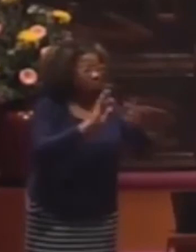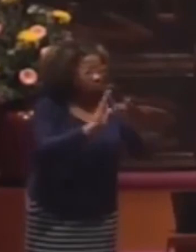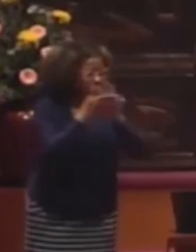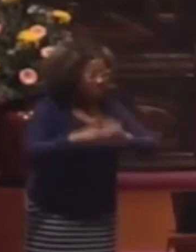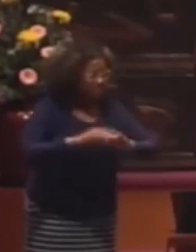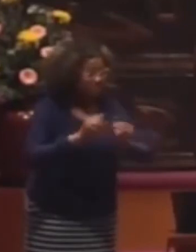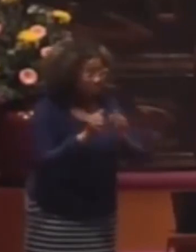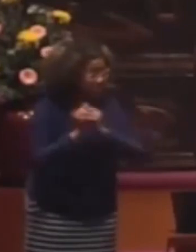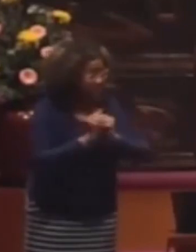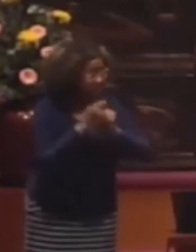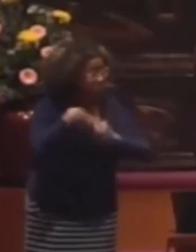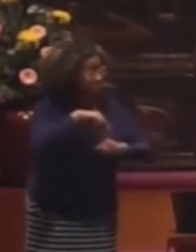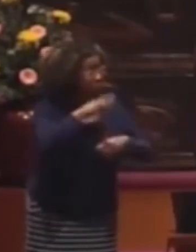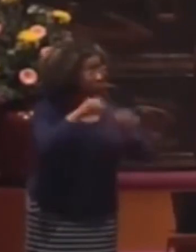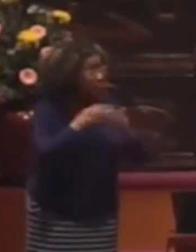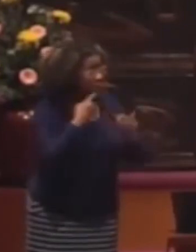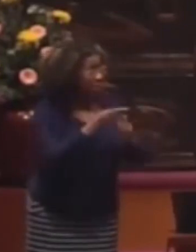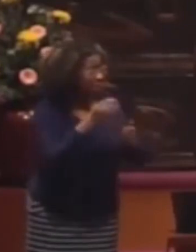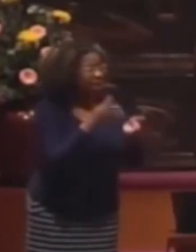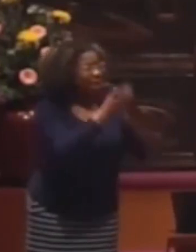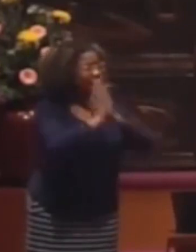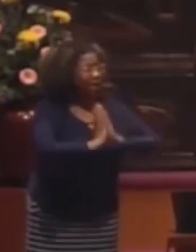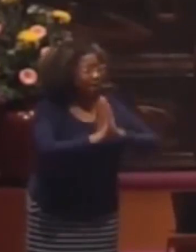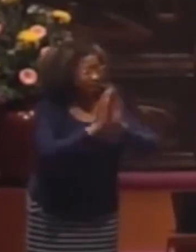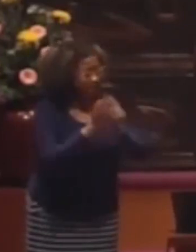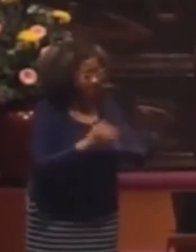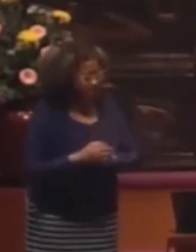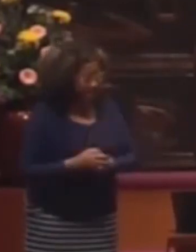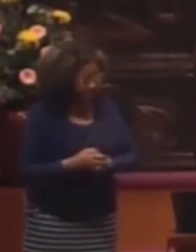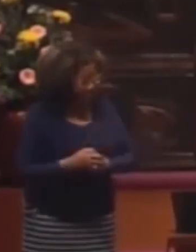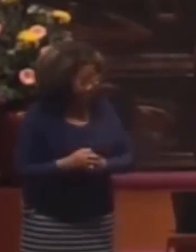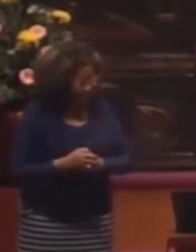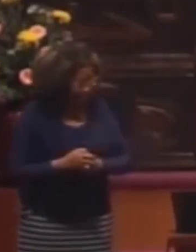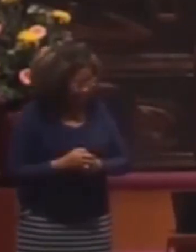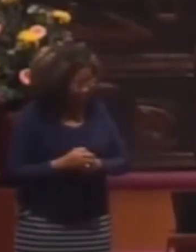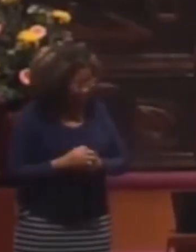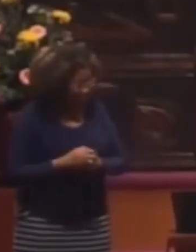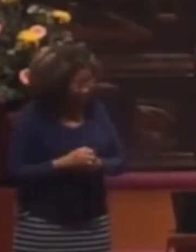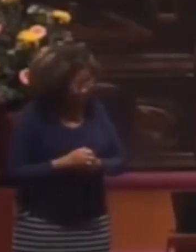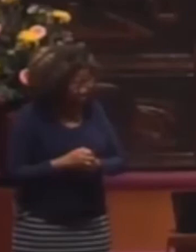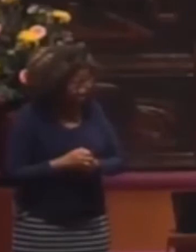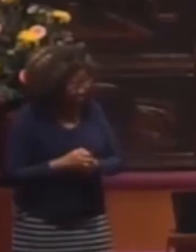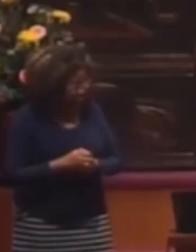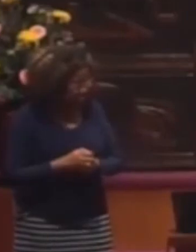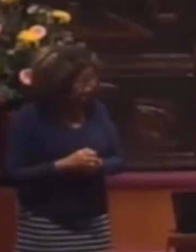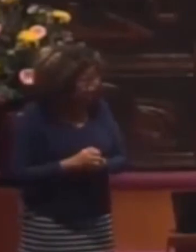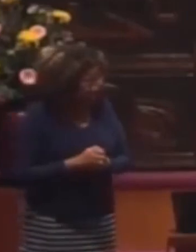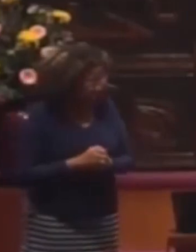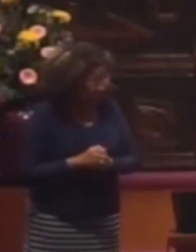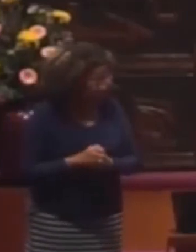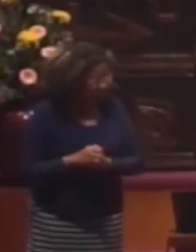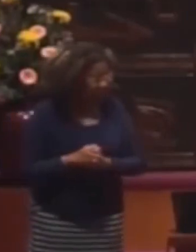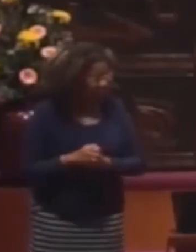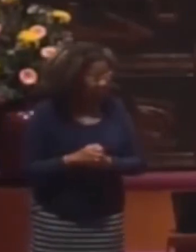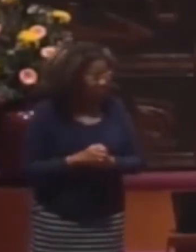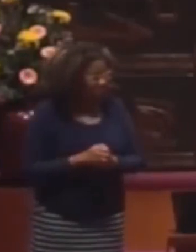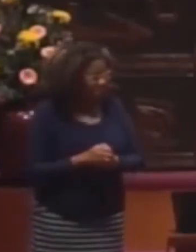all say, Baruch Ata Adonai Eloheinu Melech Haolam